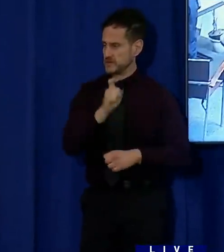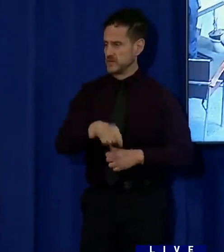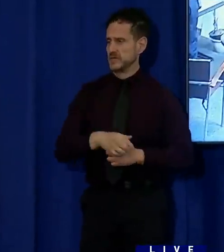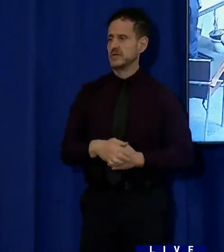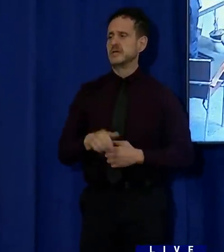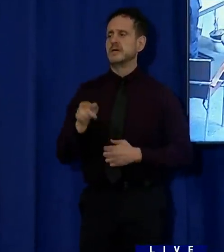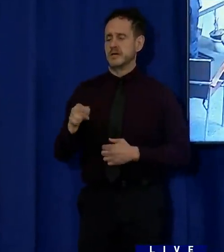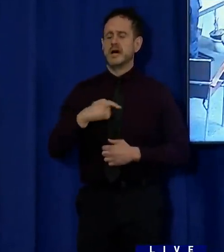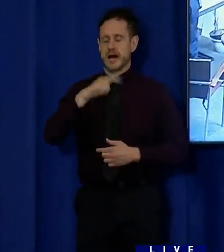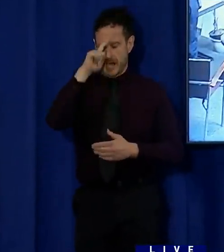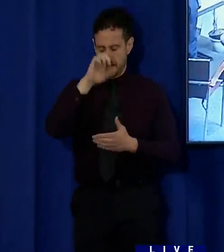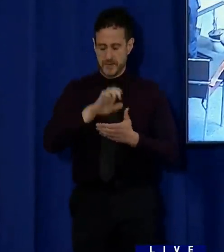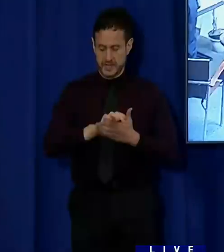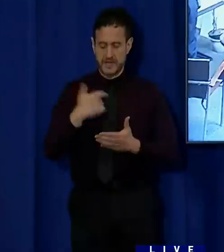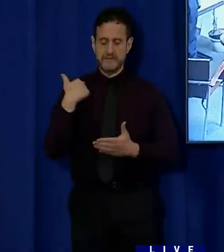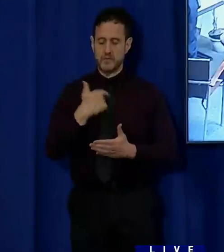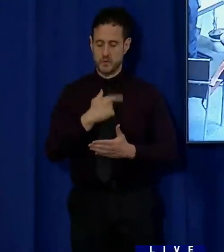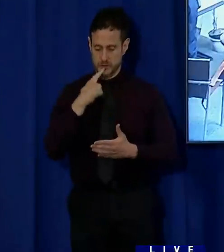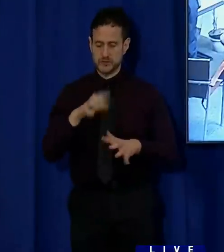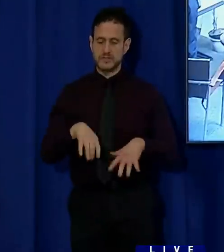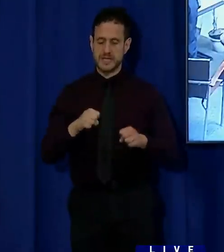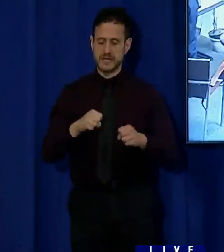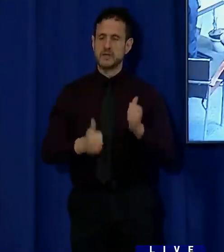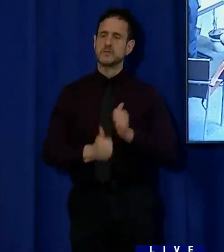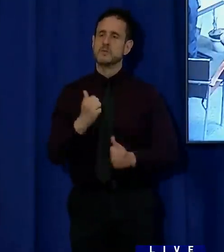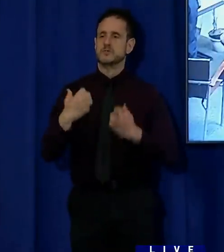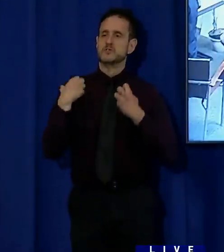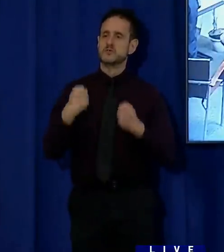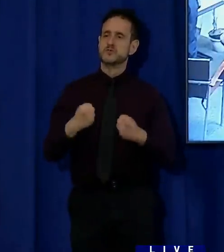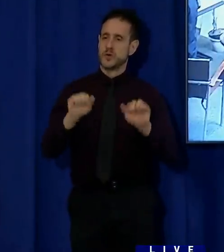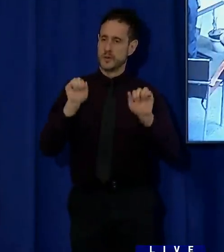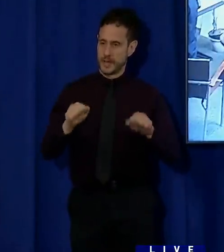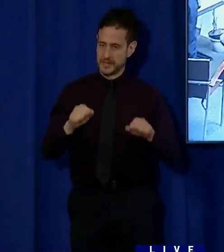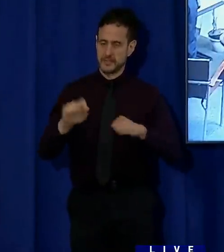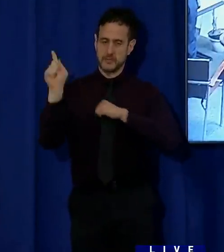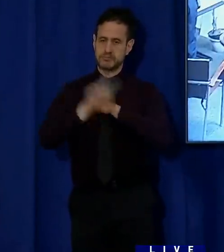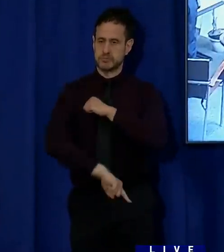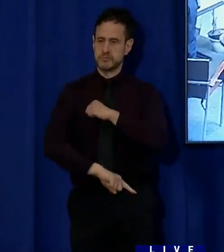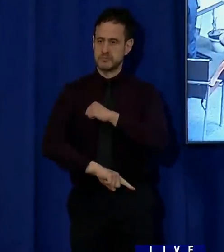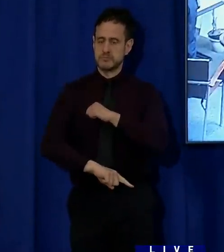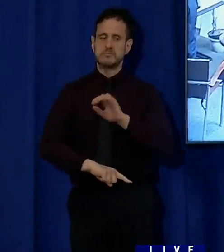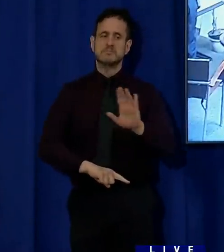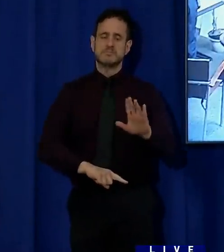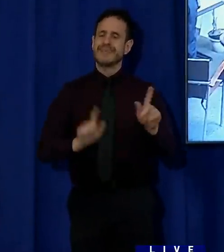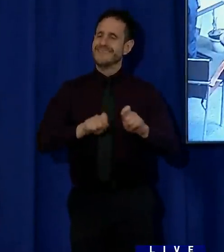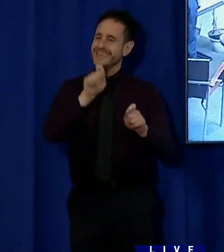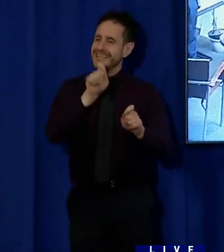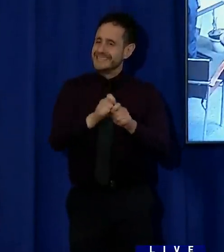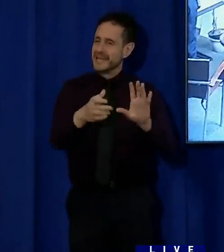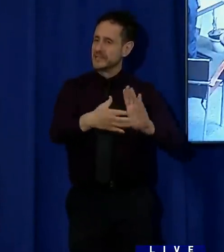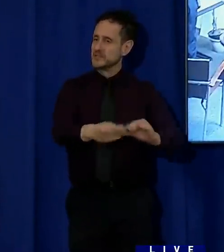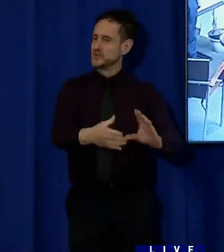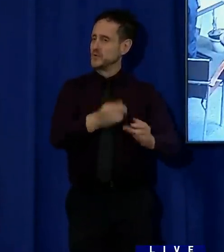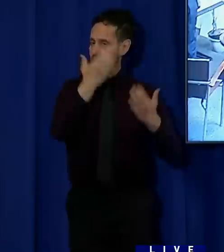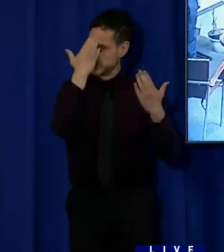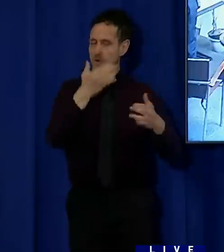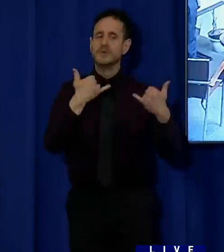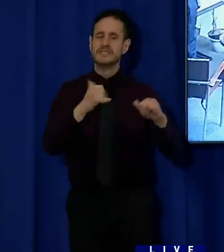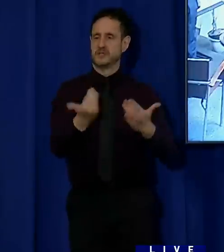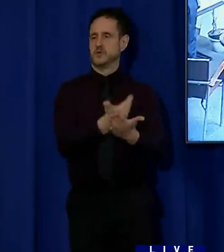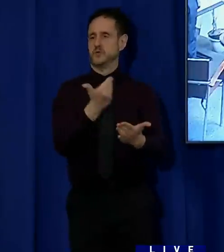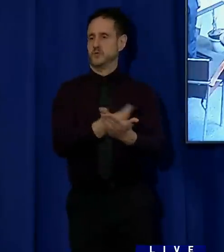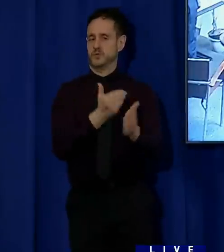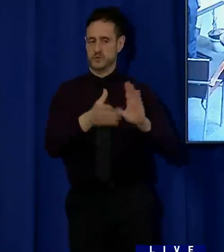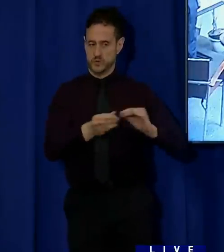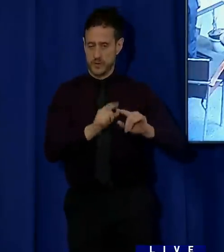I believe that we should take the strongest possible action. We don't know all the details. It's still very much young. But